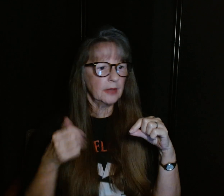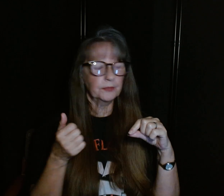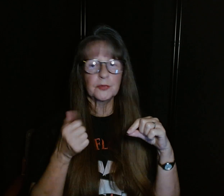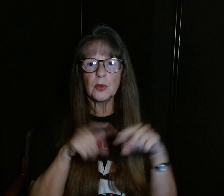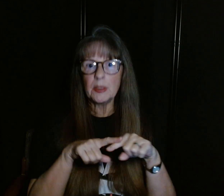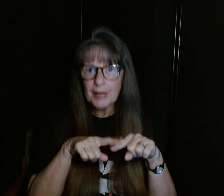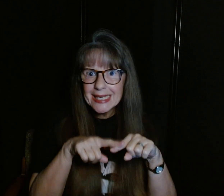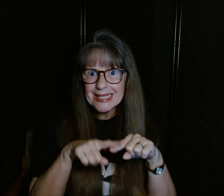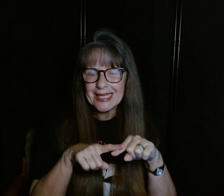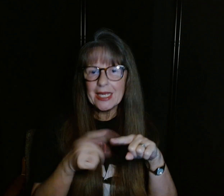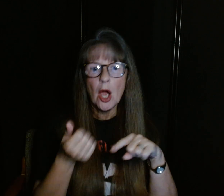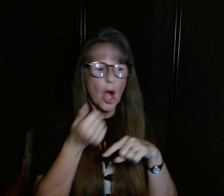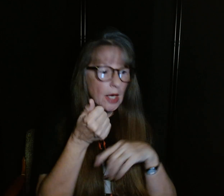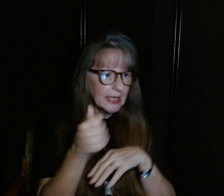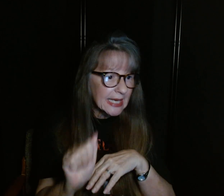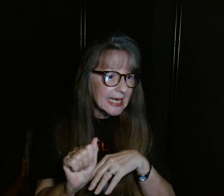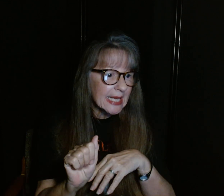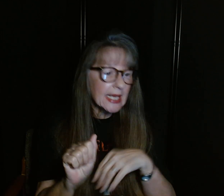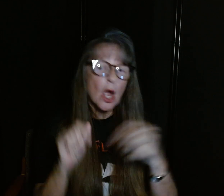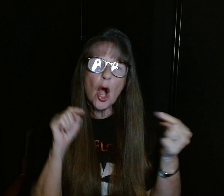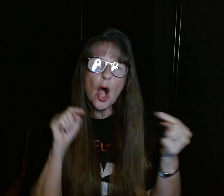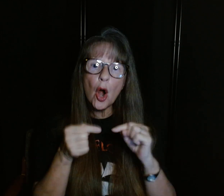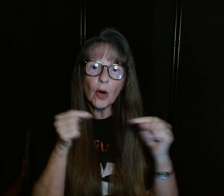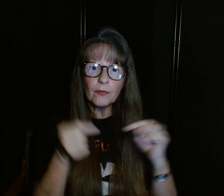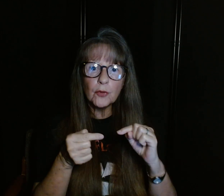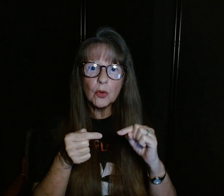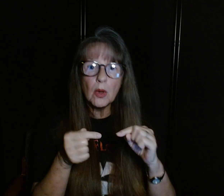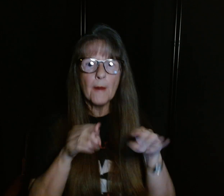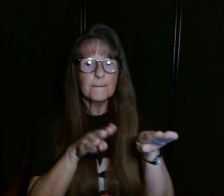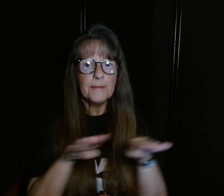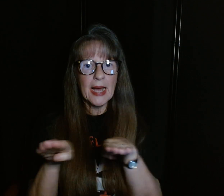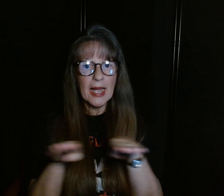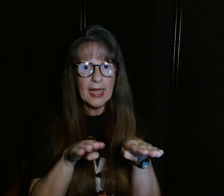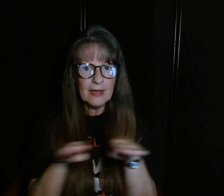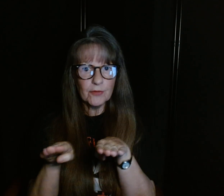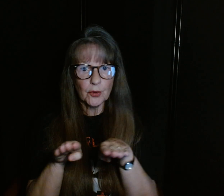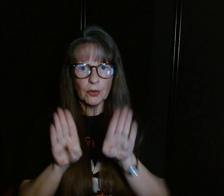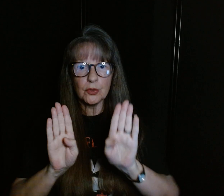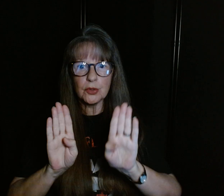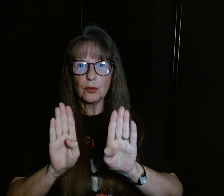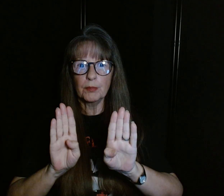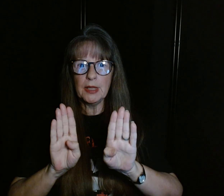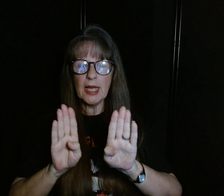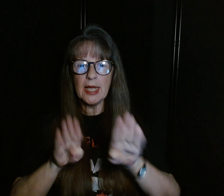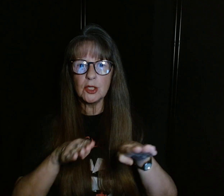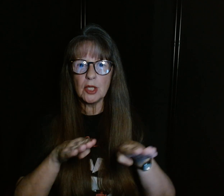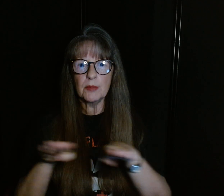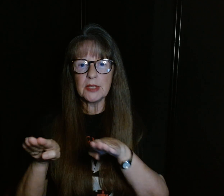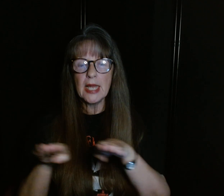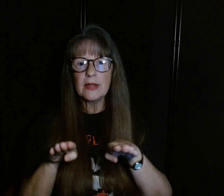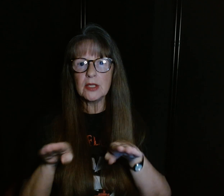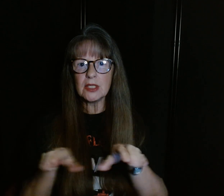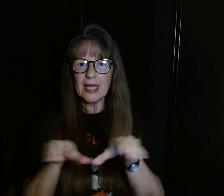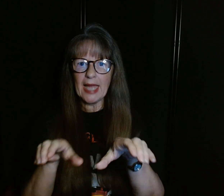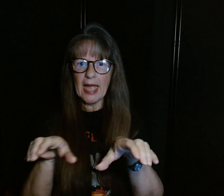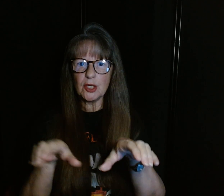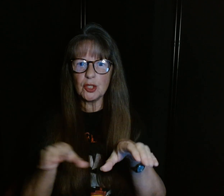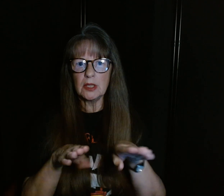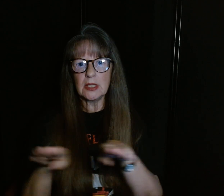so a dependency on any harmful behavior. So your B hand shapes, this is like action, except